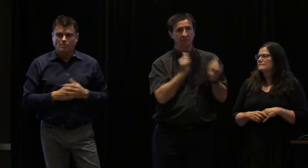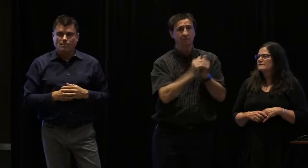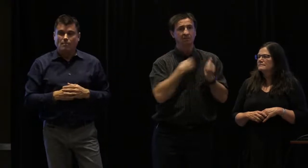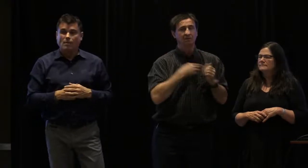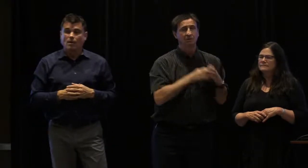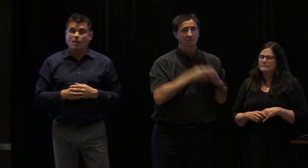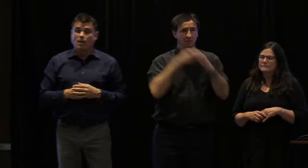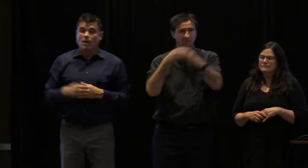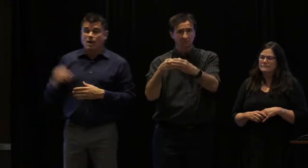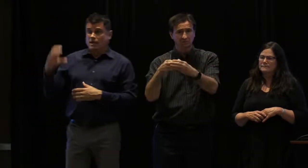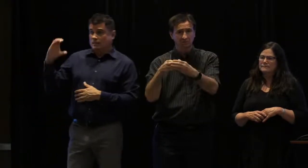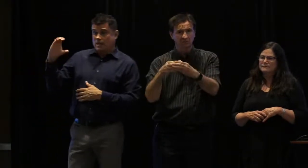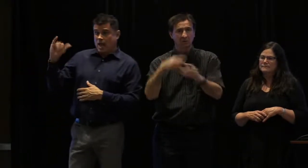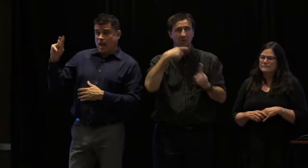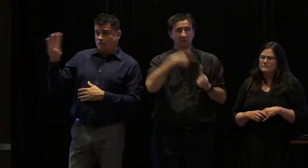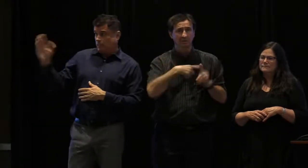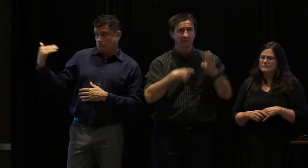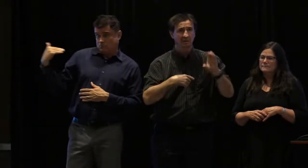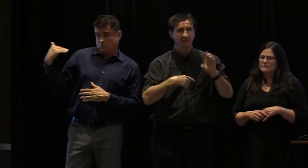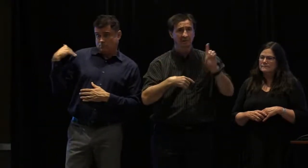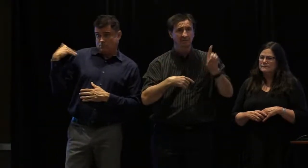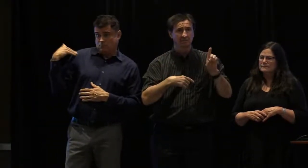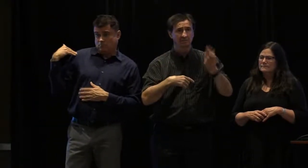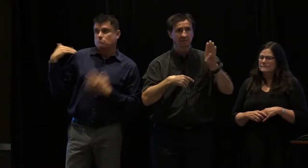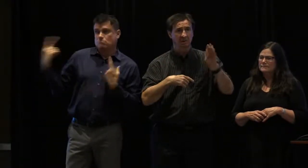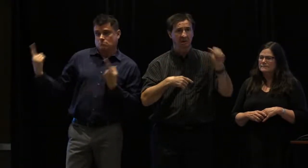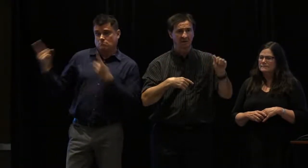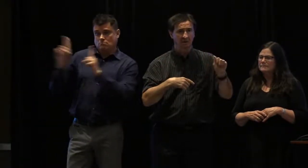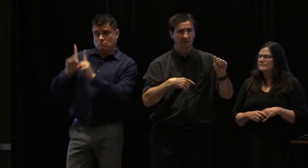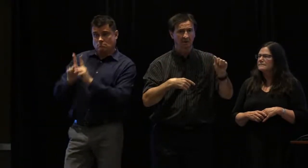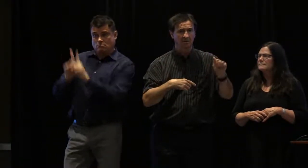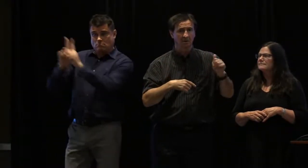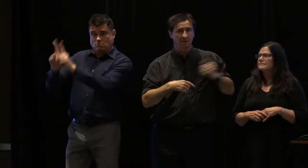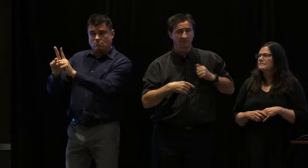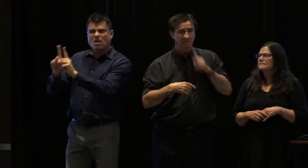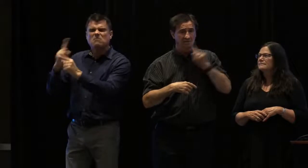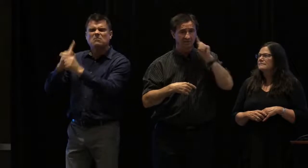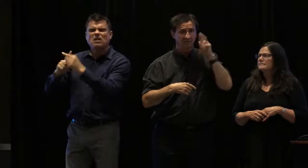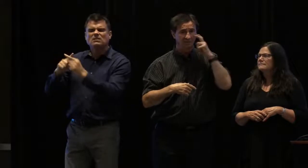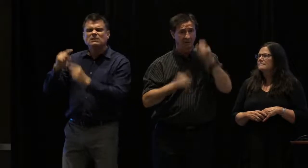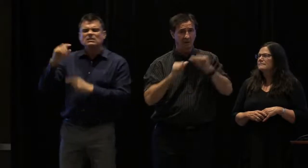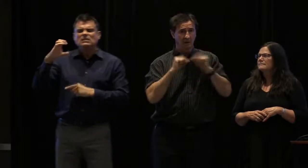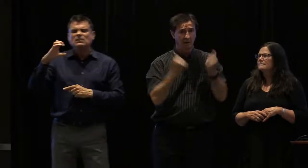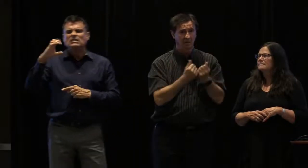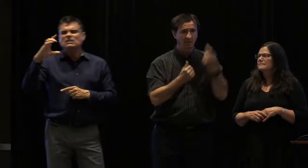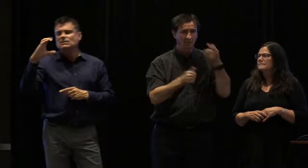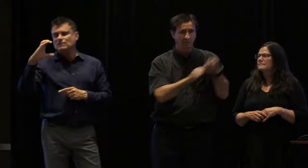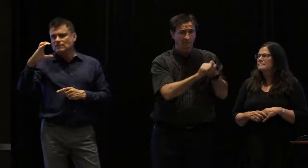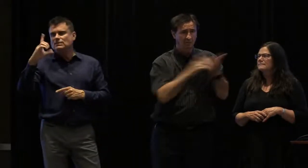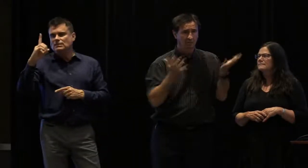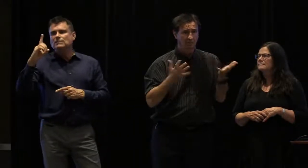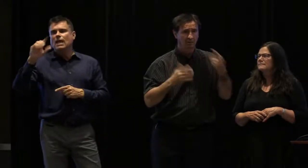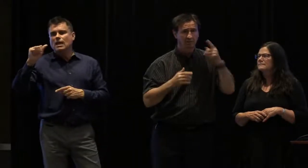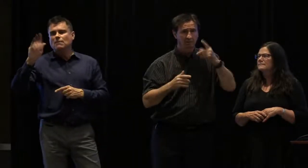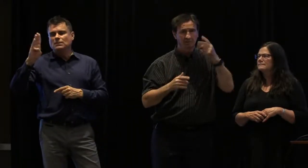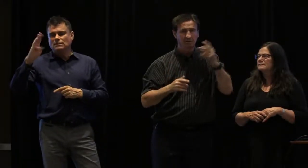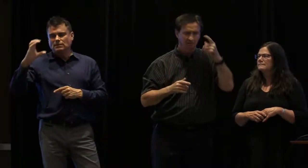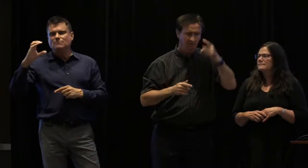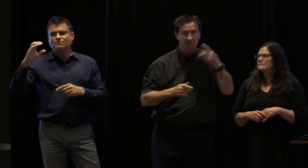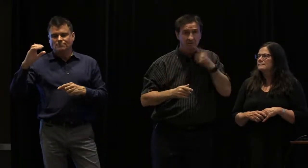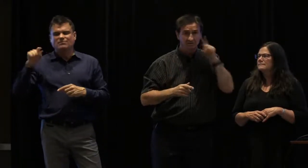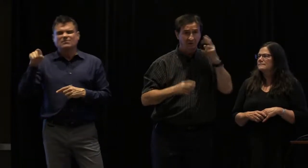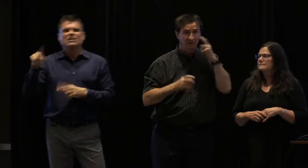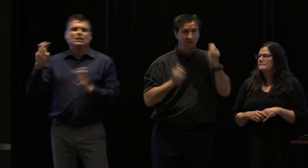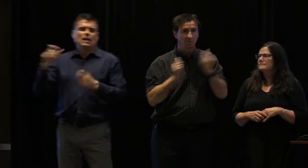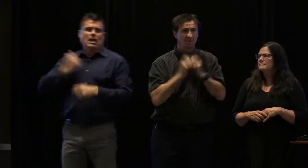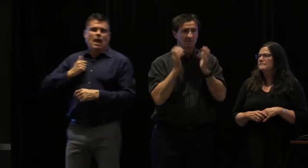and I was called to go to the Canadian Deafblind